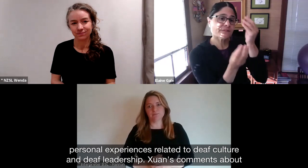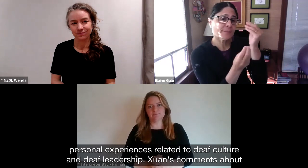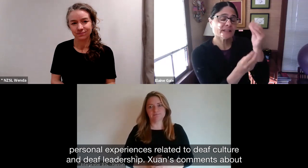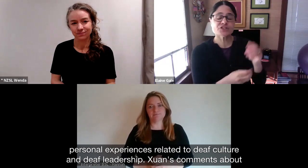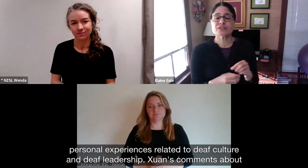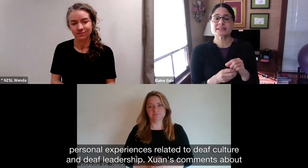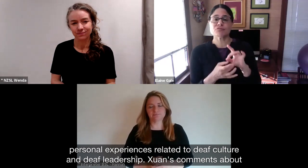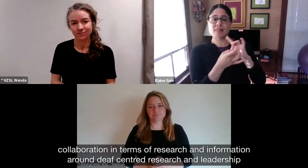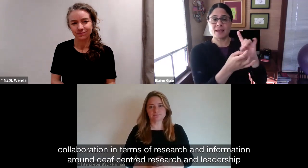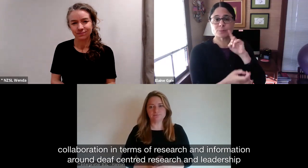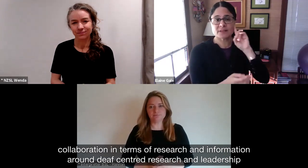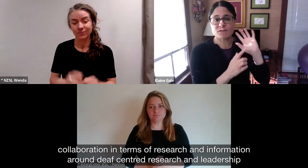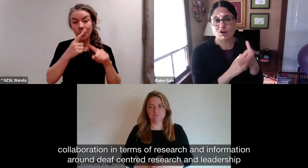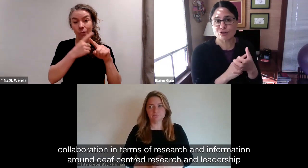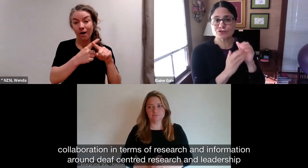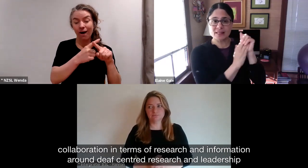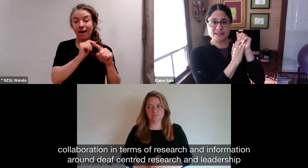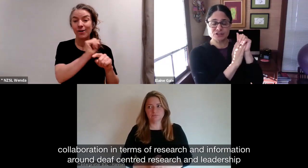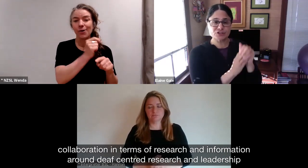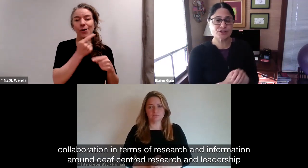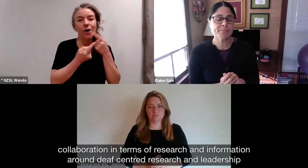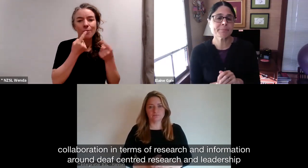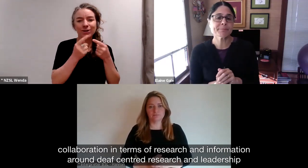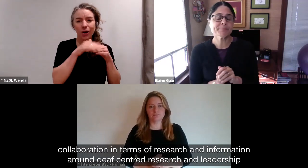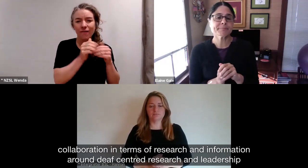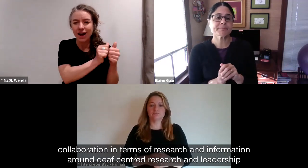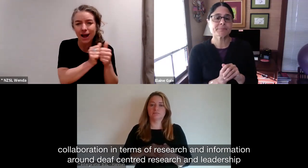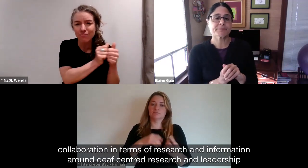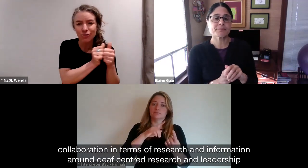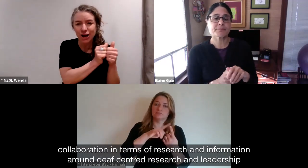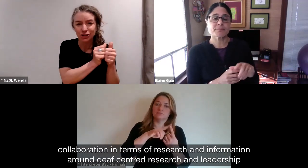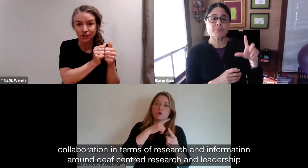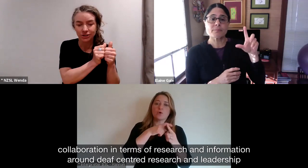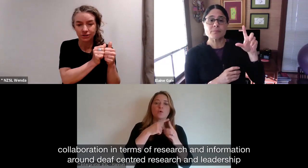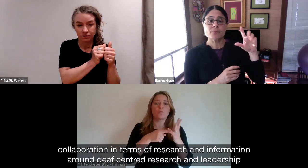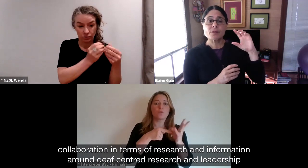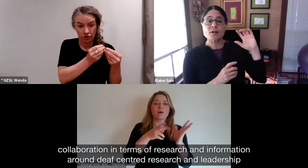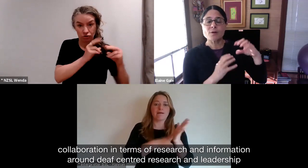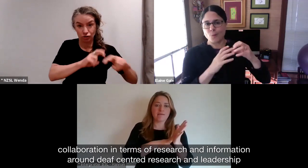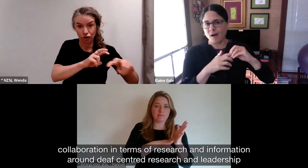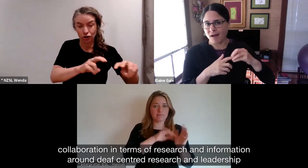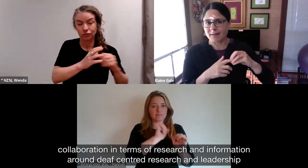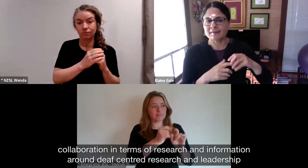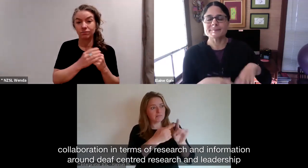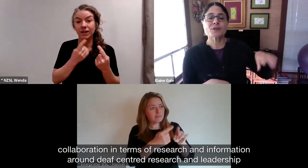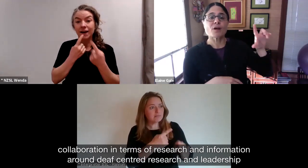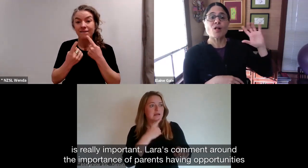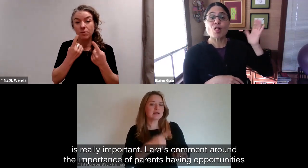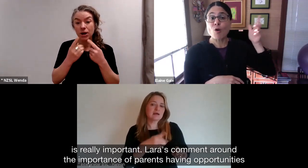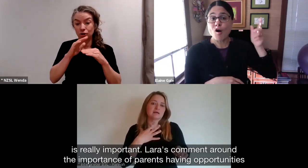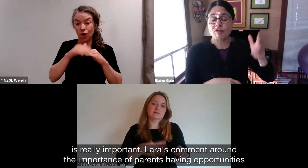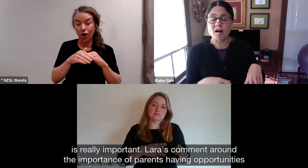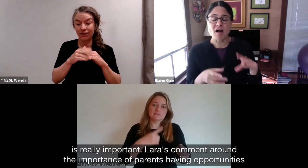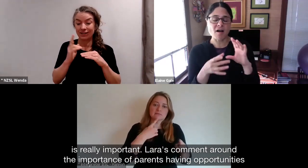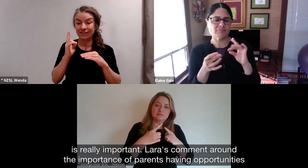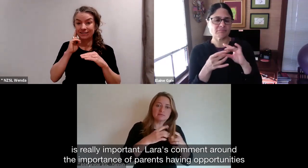One's comments about collaboration in terms of research and information around deaf-centred research and leadership is